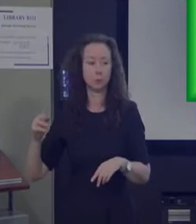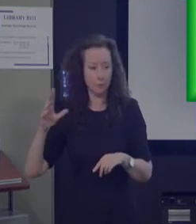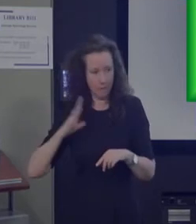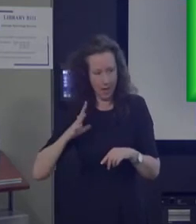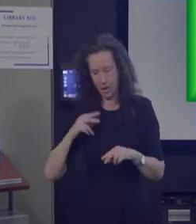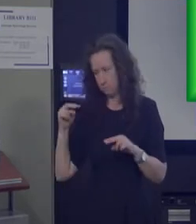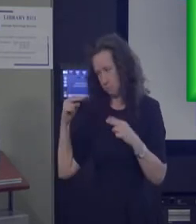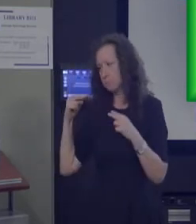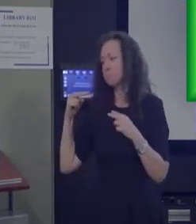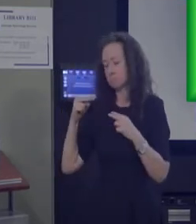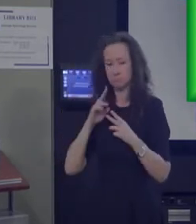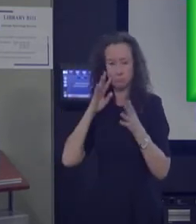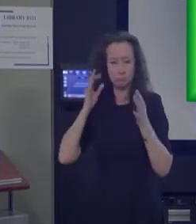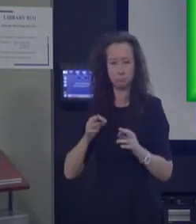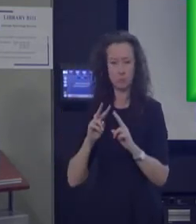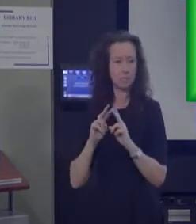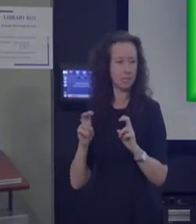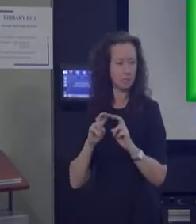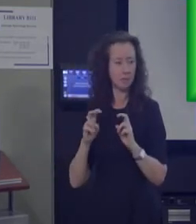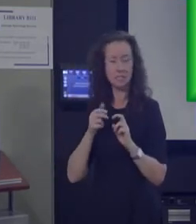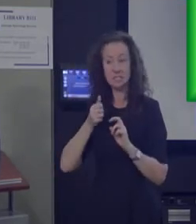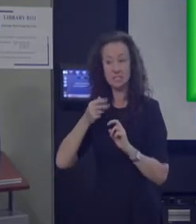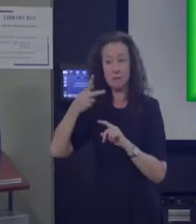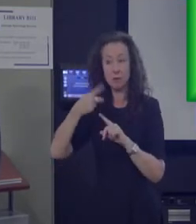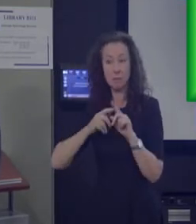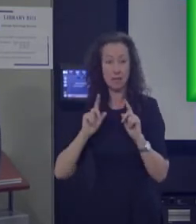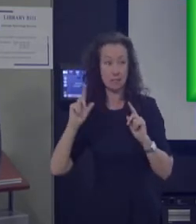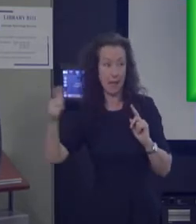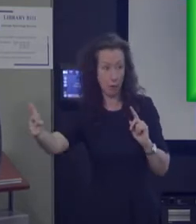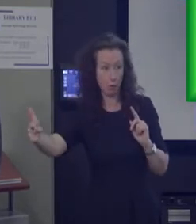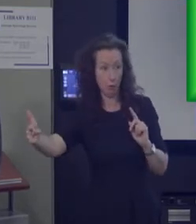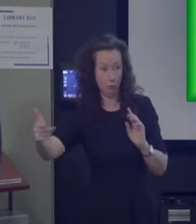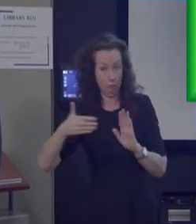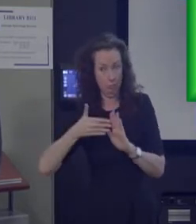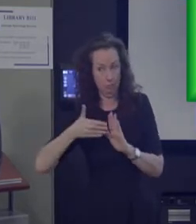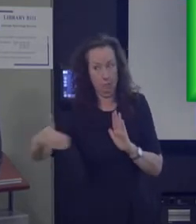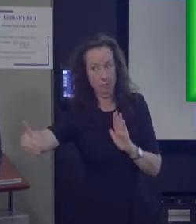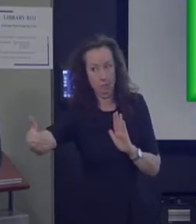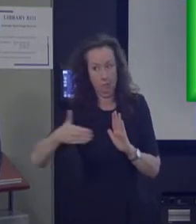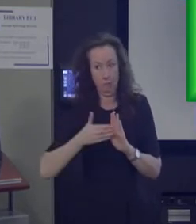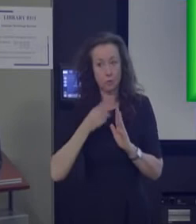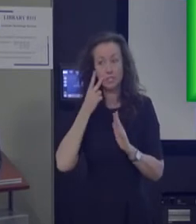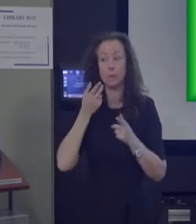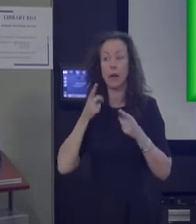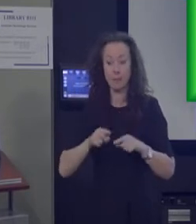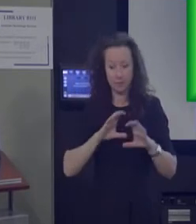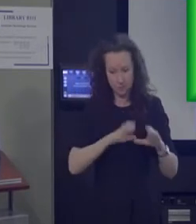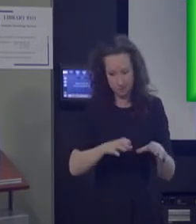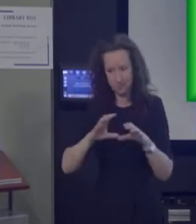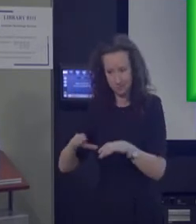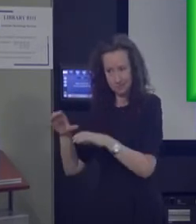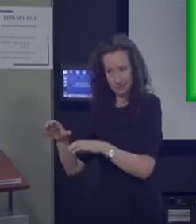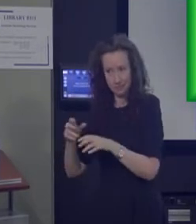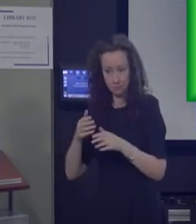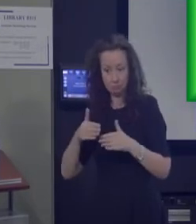do an assessment several months later to see if in fact children could still perform at very high levels or not.